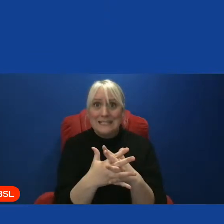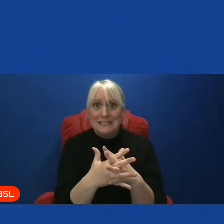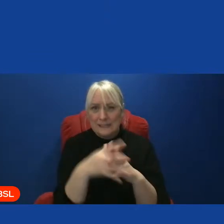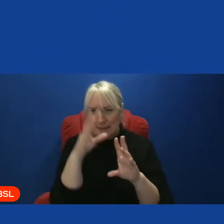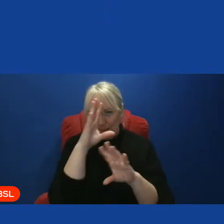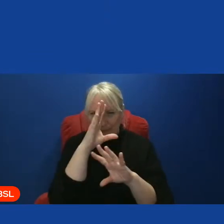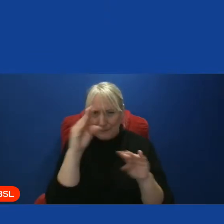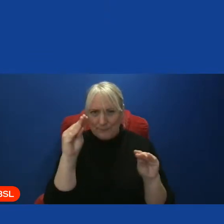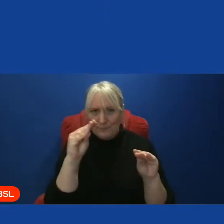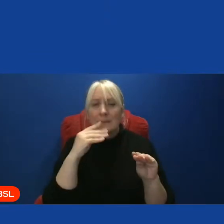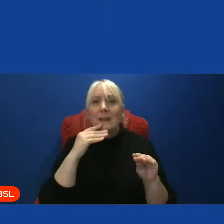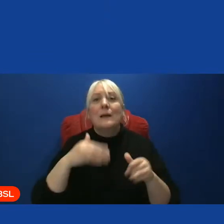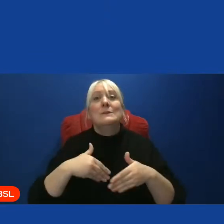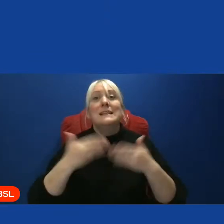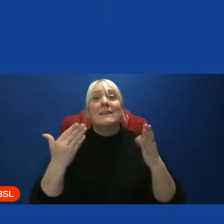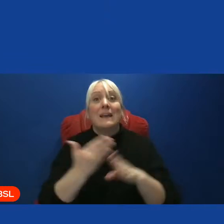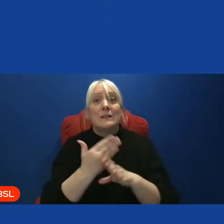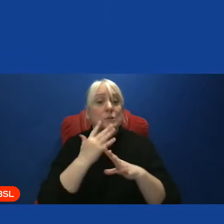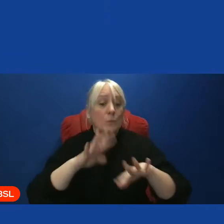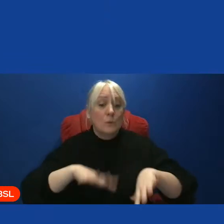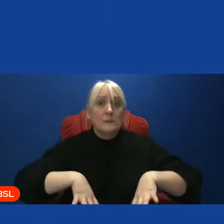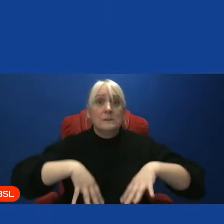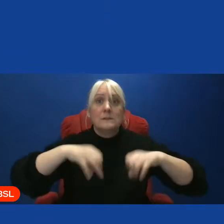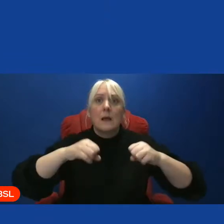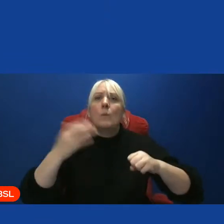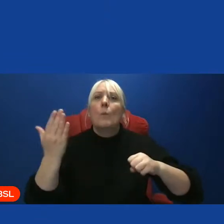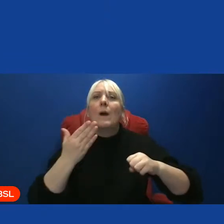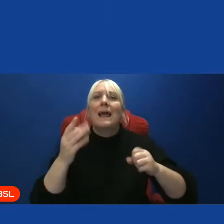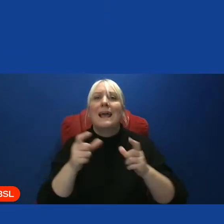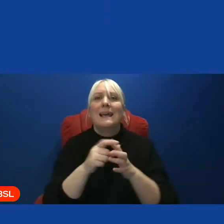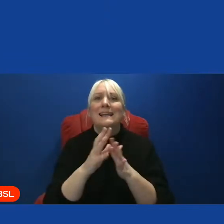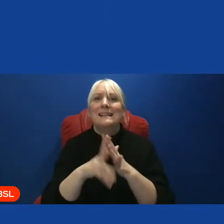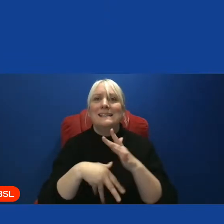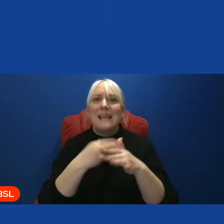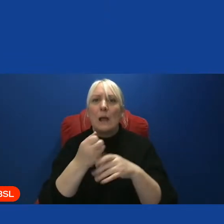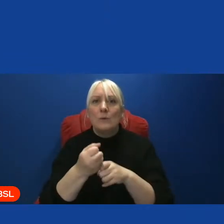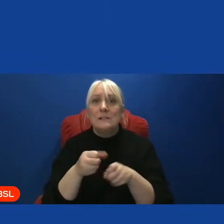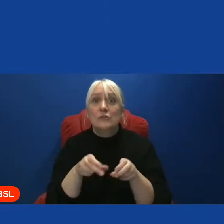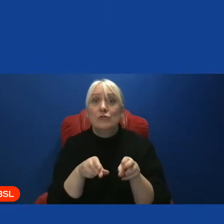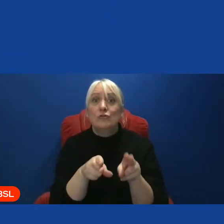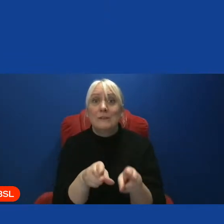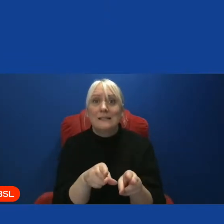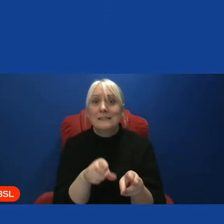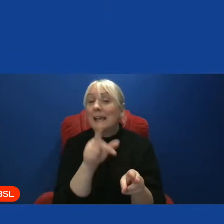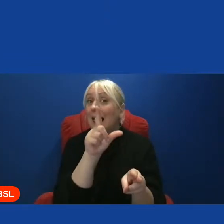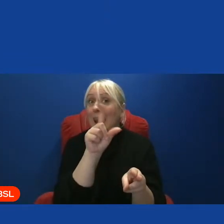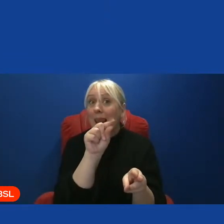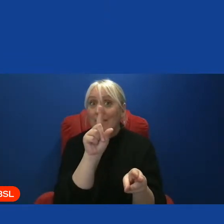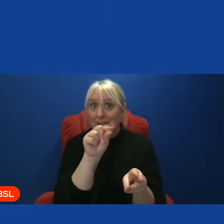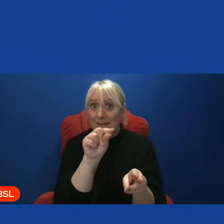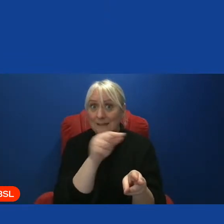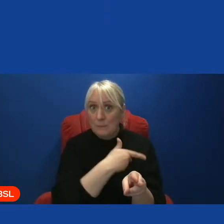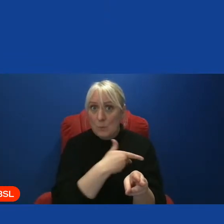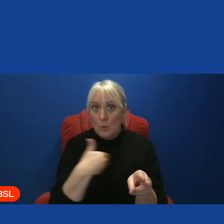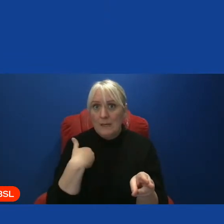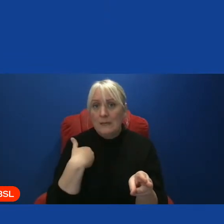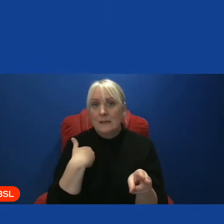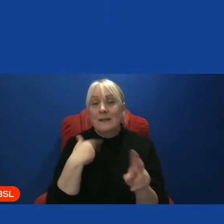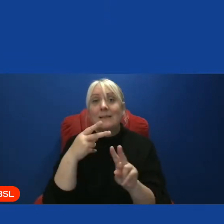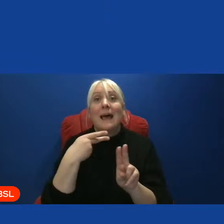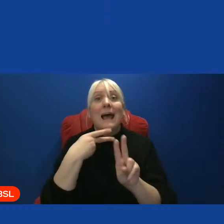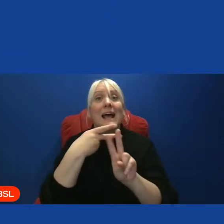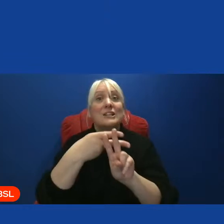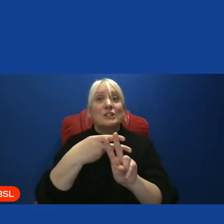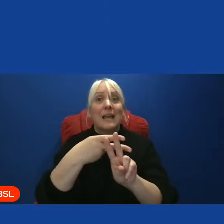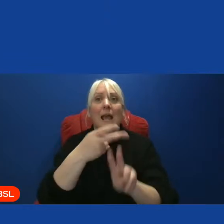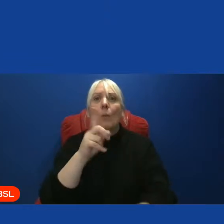will start at Downing Street at 11. Our hashtag is